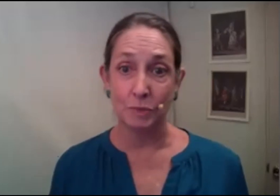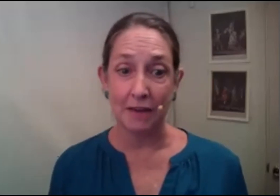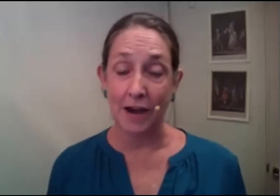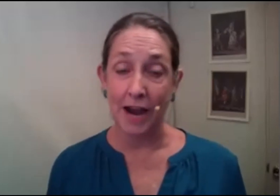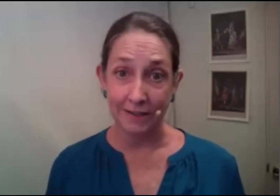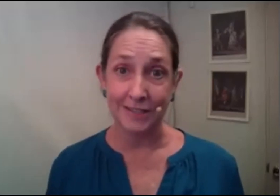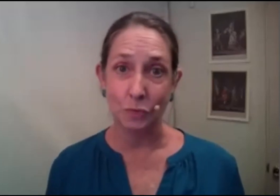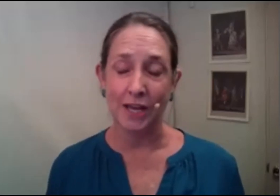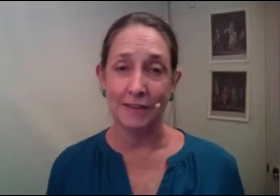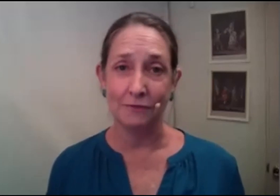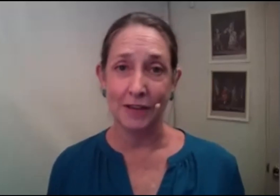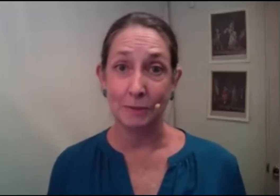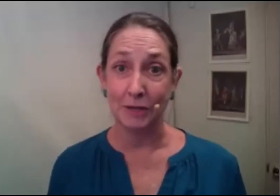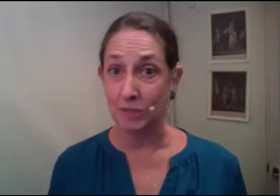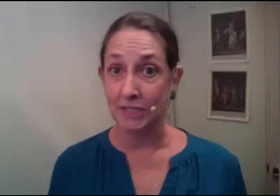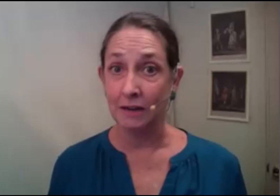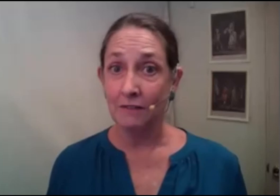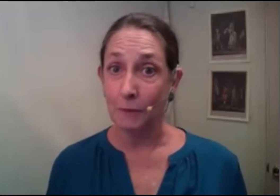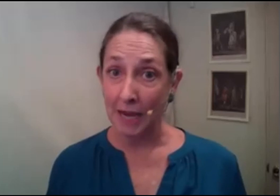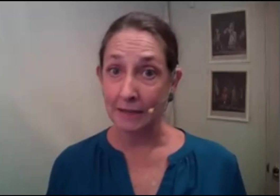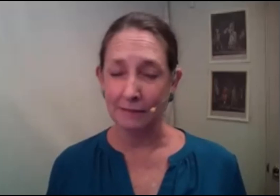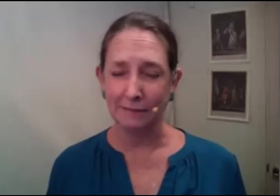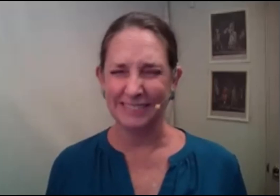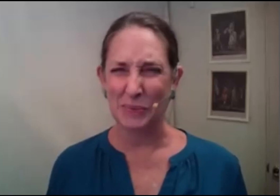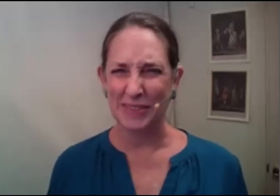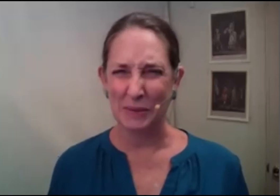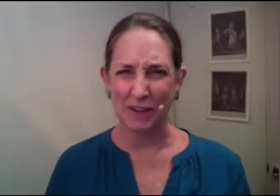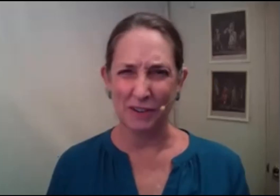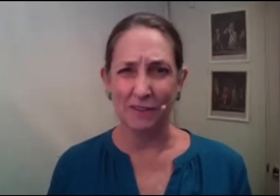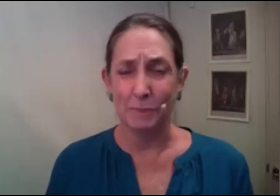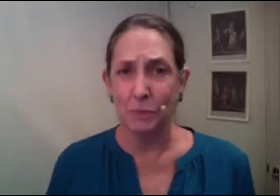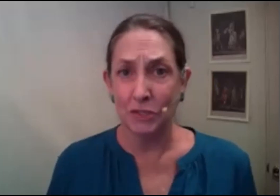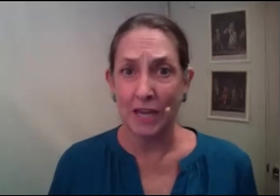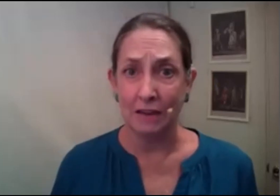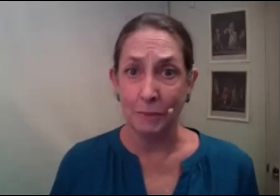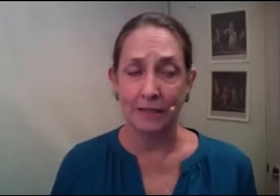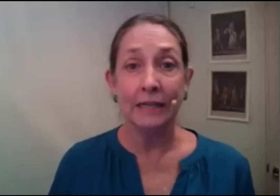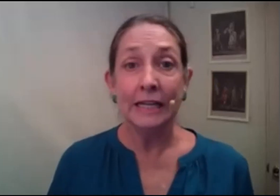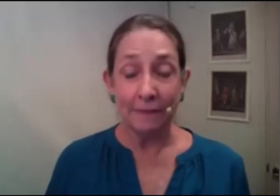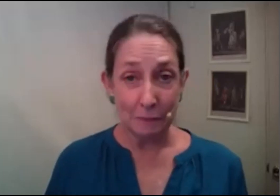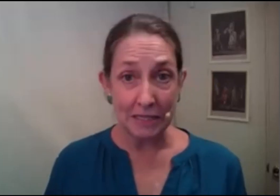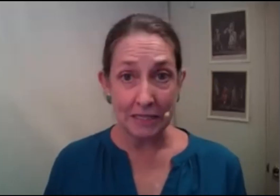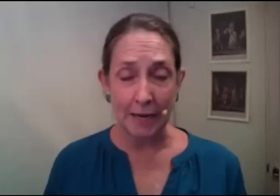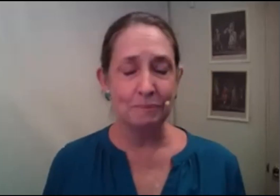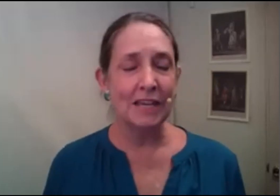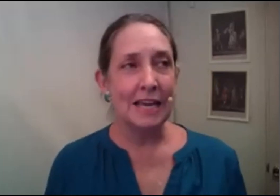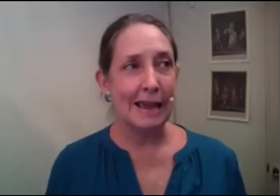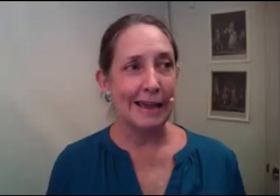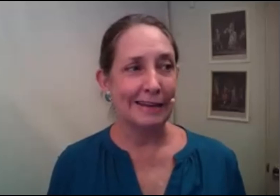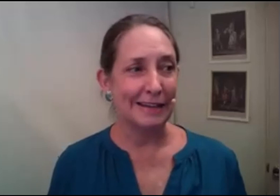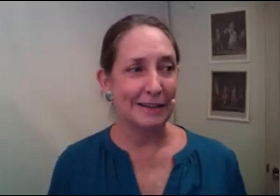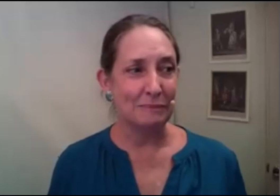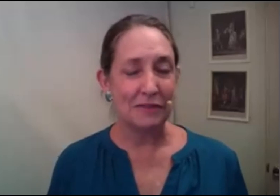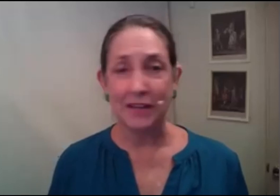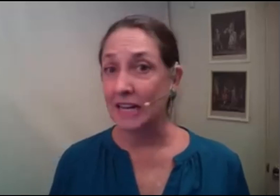bedroom set for Alice at one, and they found a bedroom set for Micah, not the one they would want forever, but it was okay for Micah in the meantime,